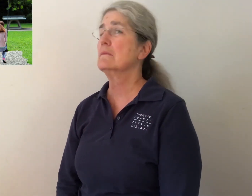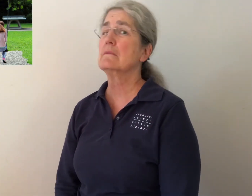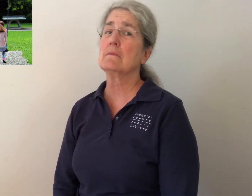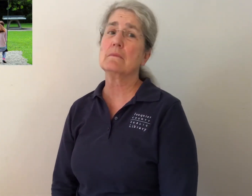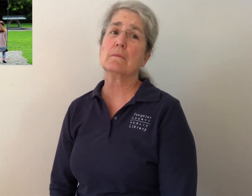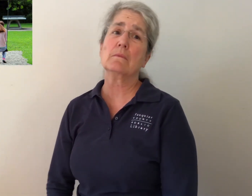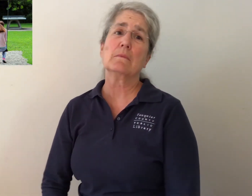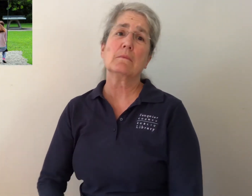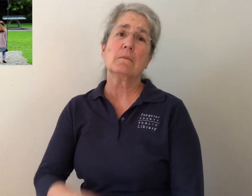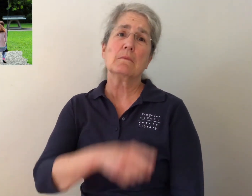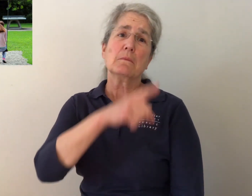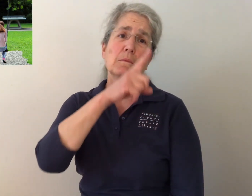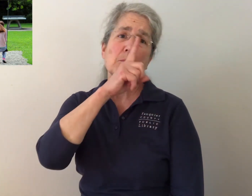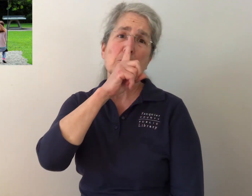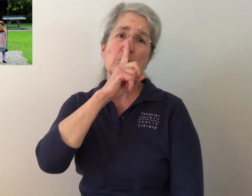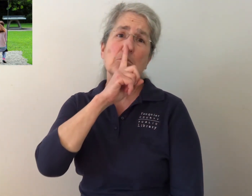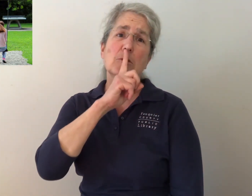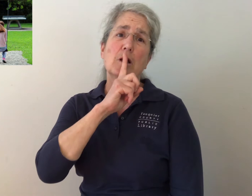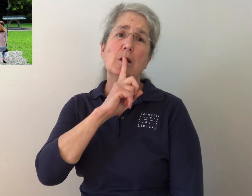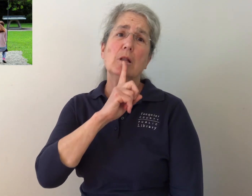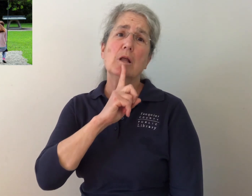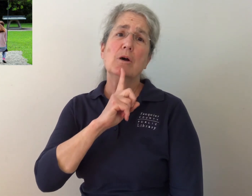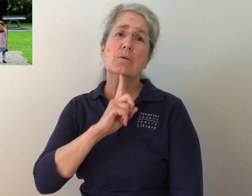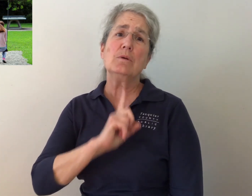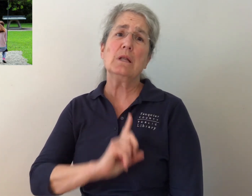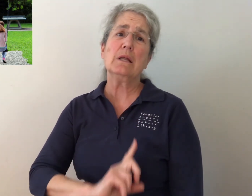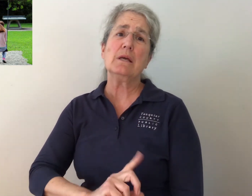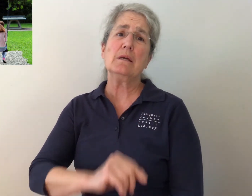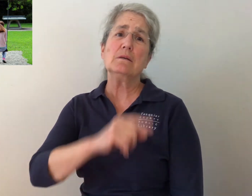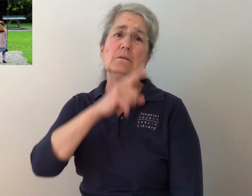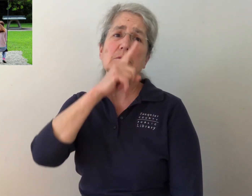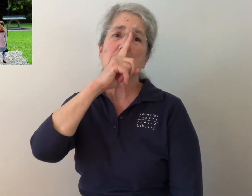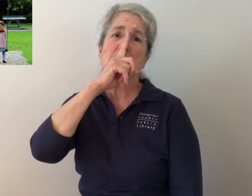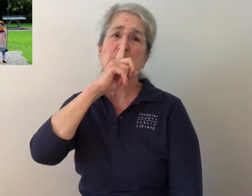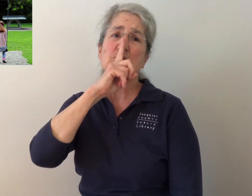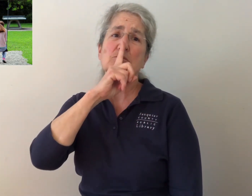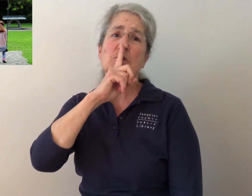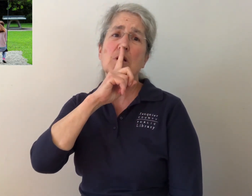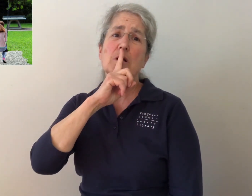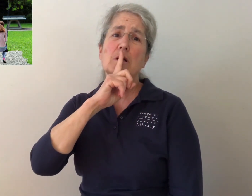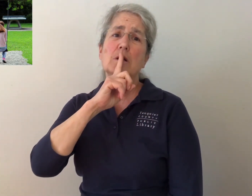Lonely.